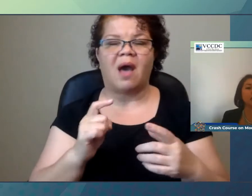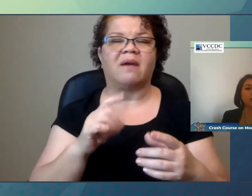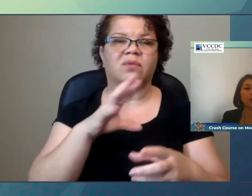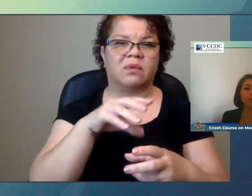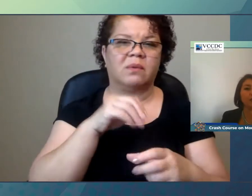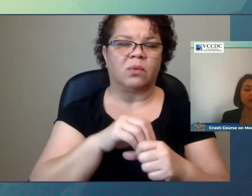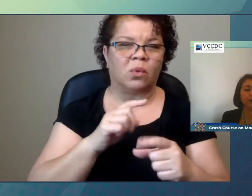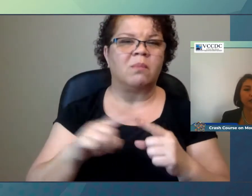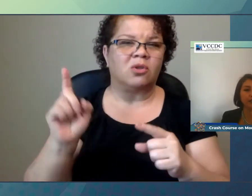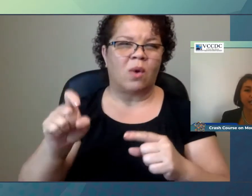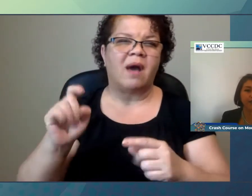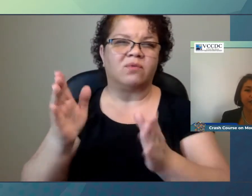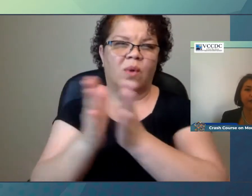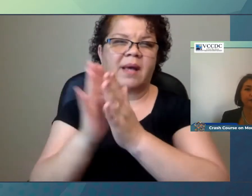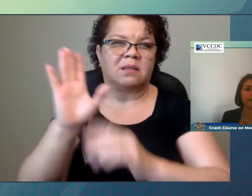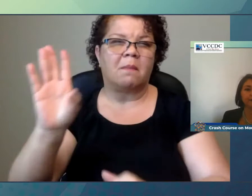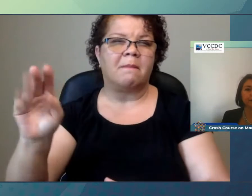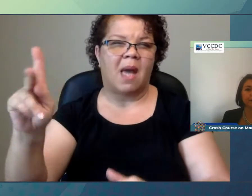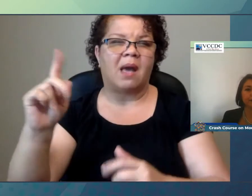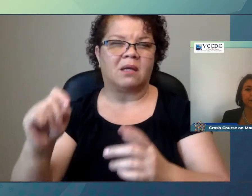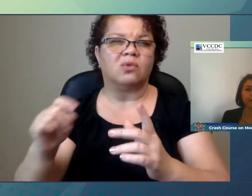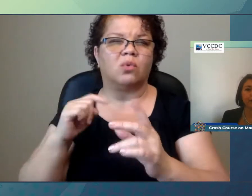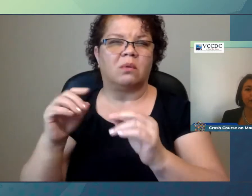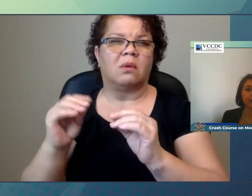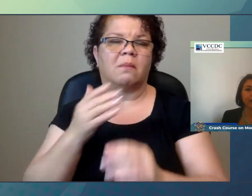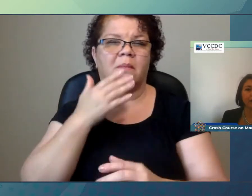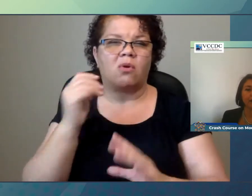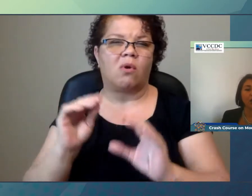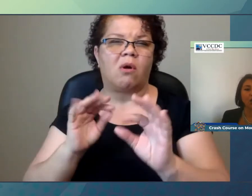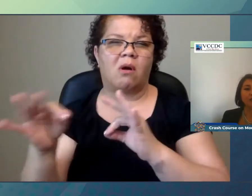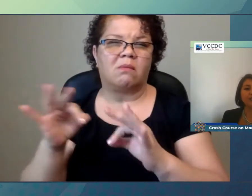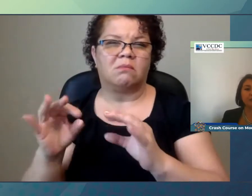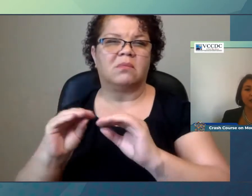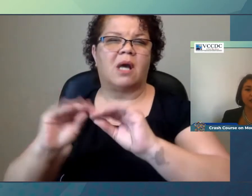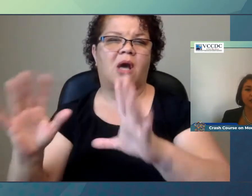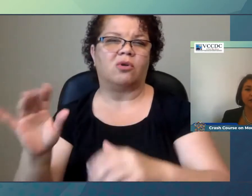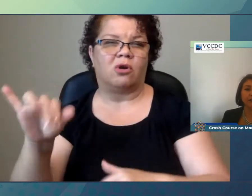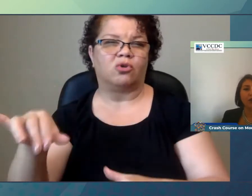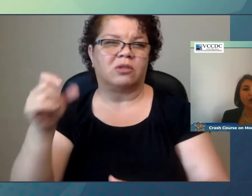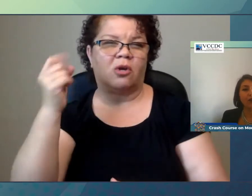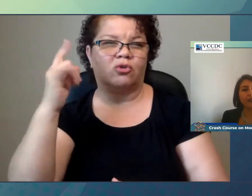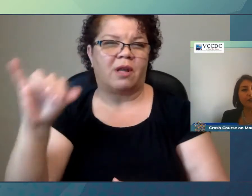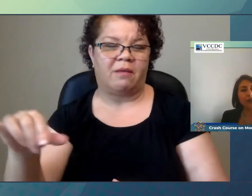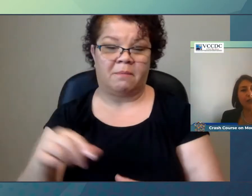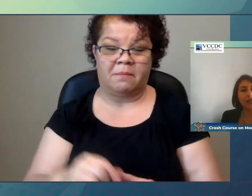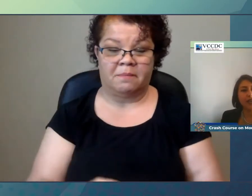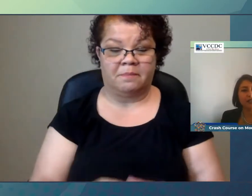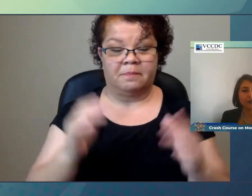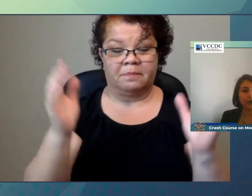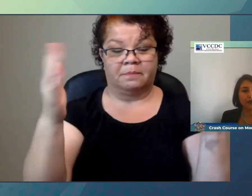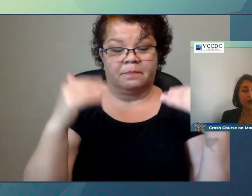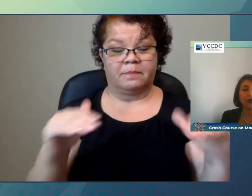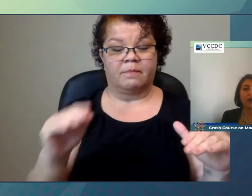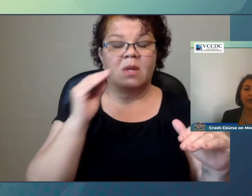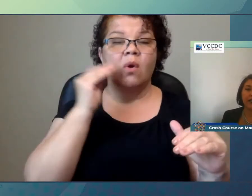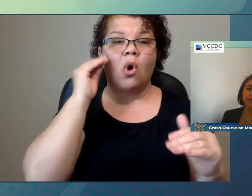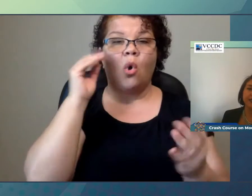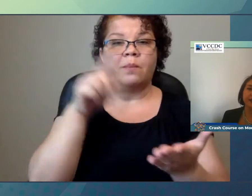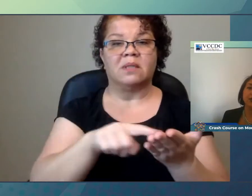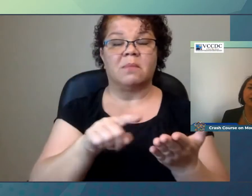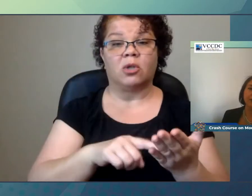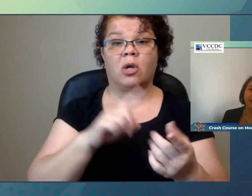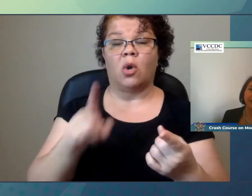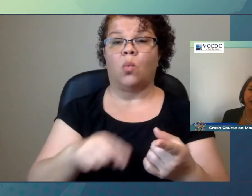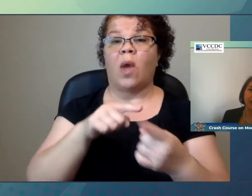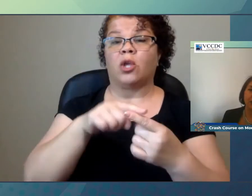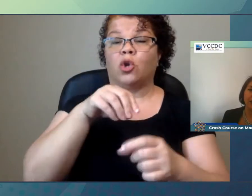specialist so that they can help you better understand that. Home inspection. When you are in escrow, a great